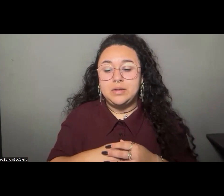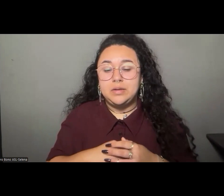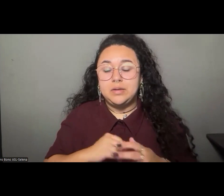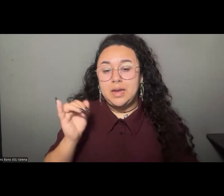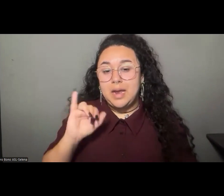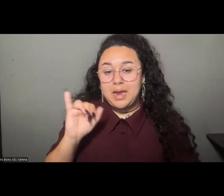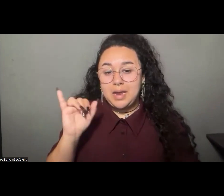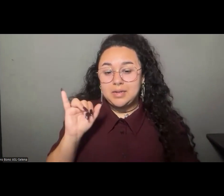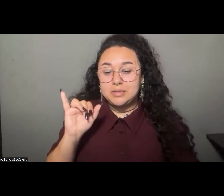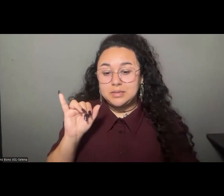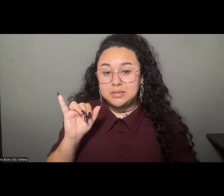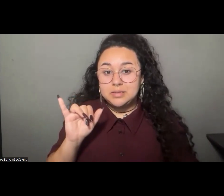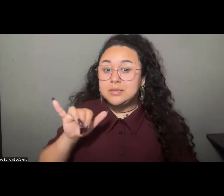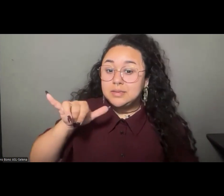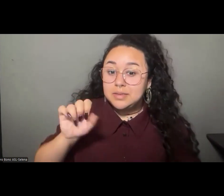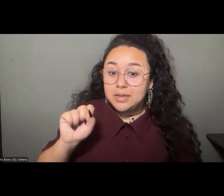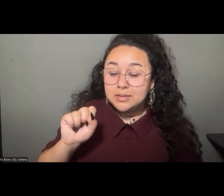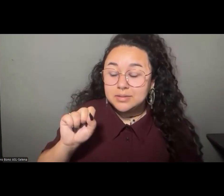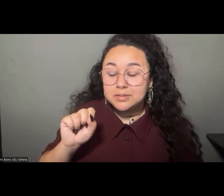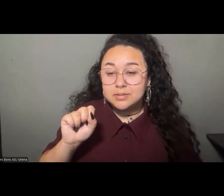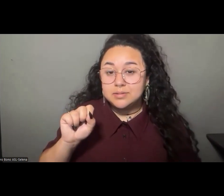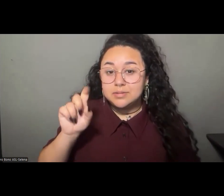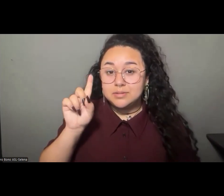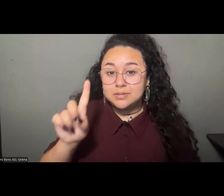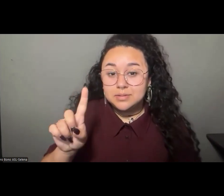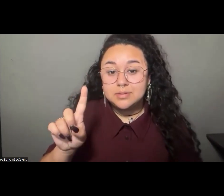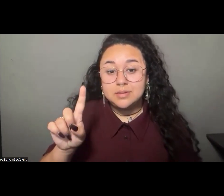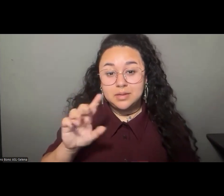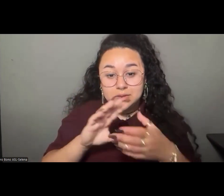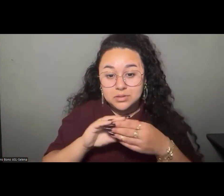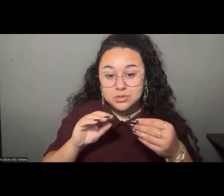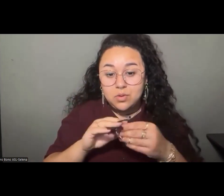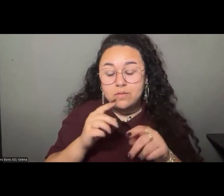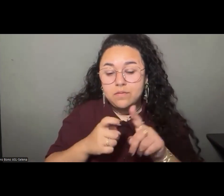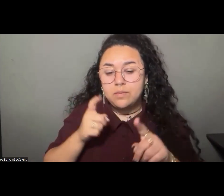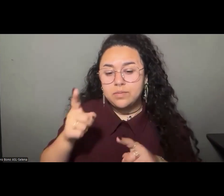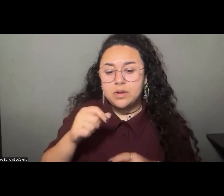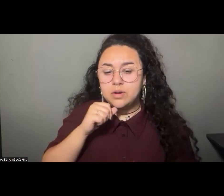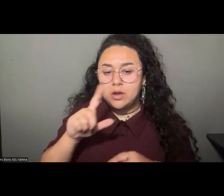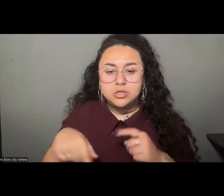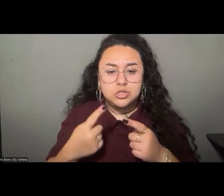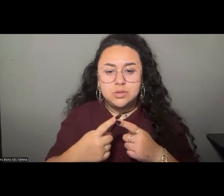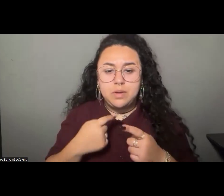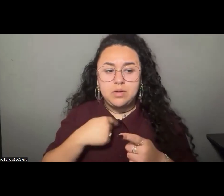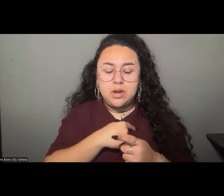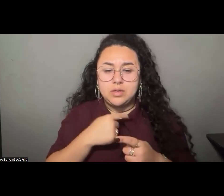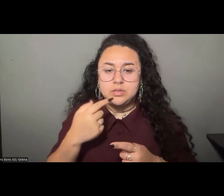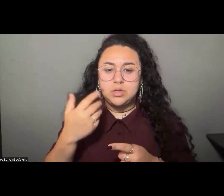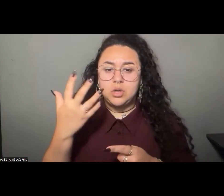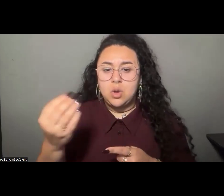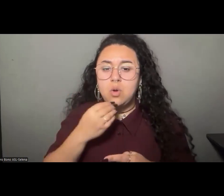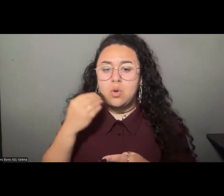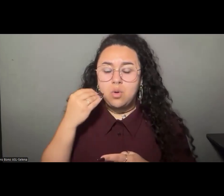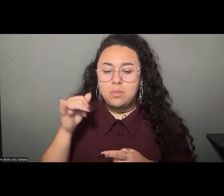and and yet the stories that come out of there are not just about us going home and failing.